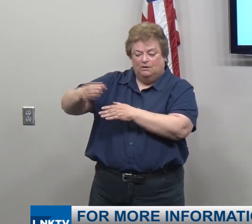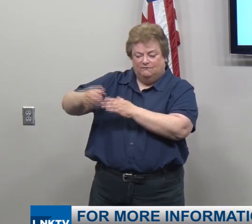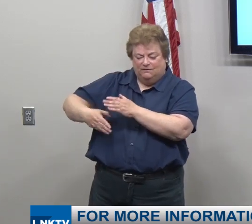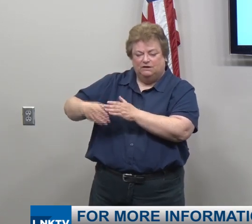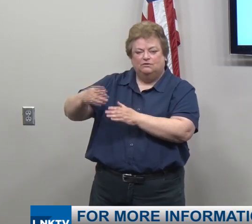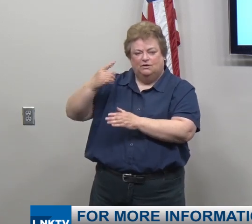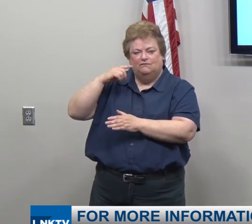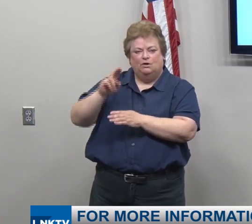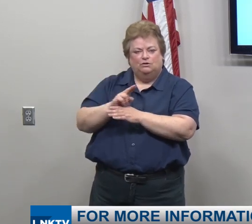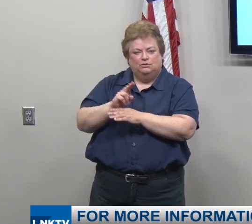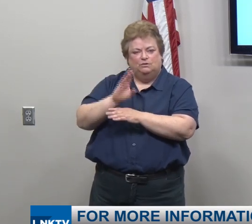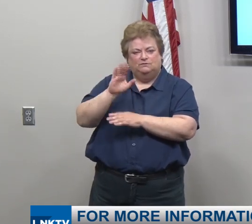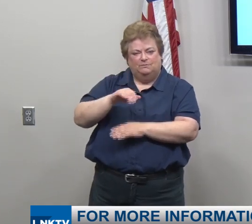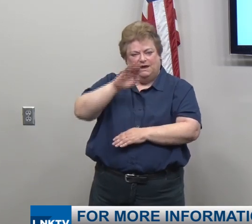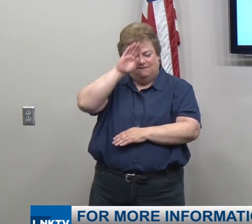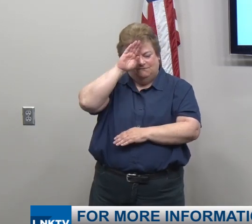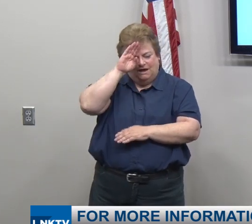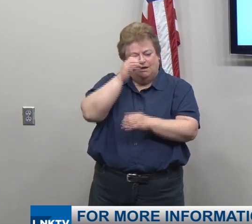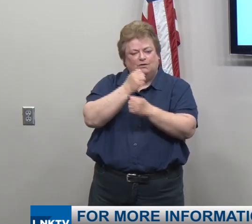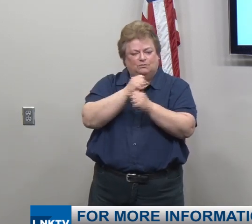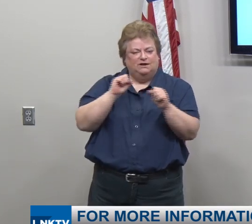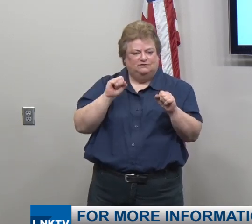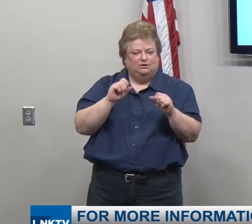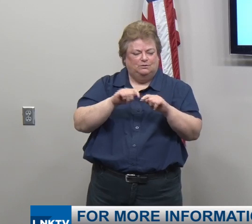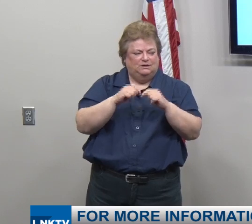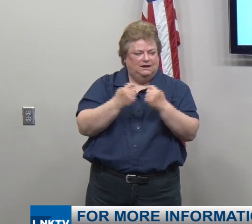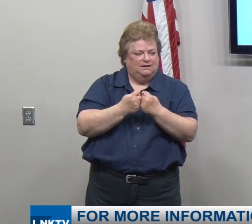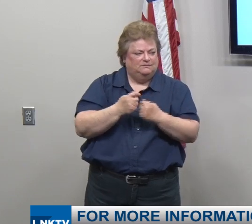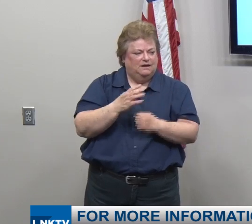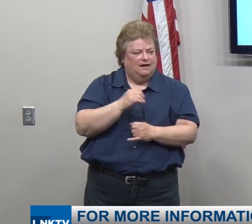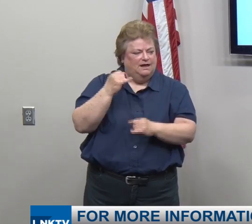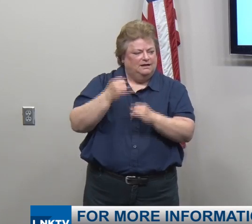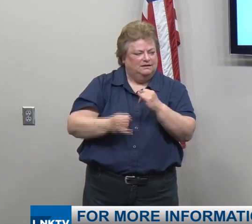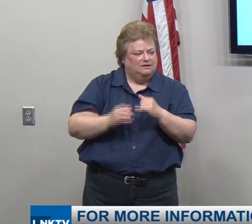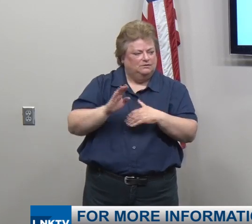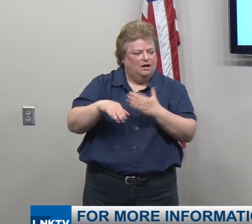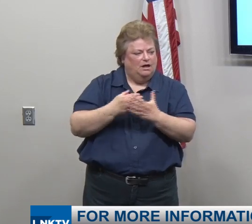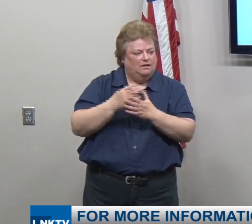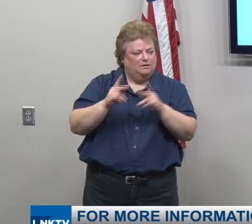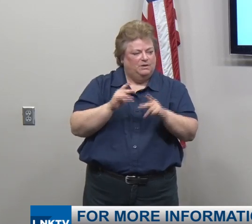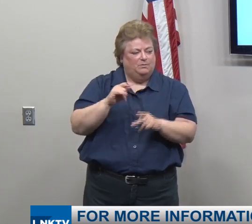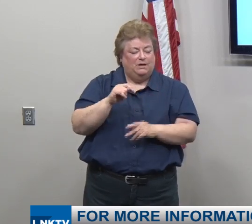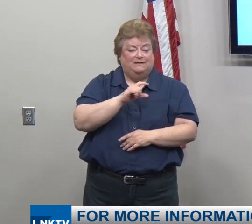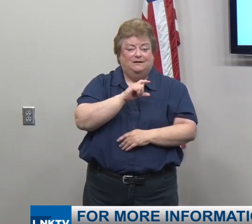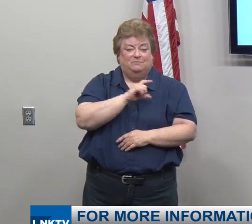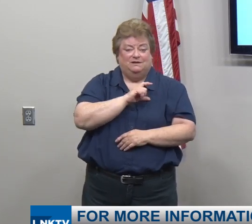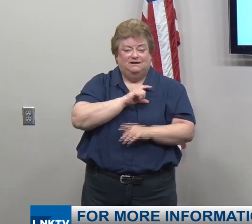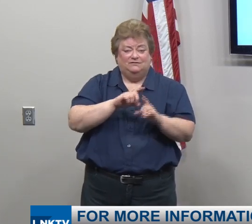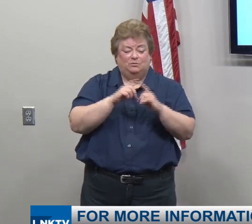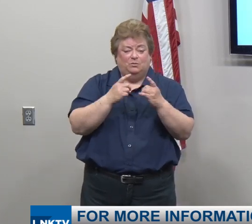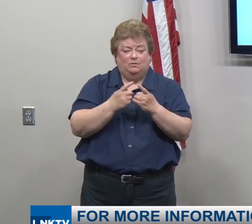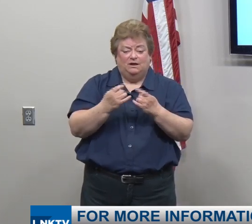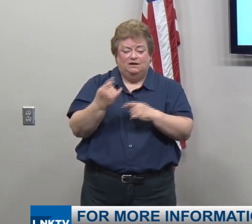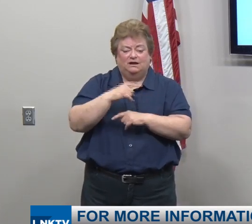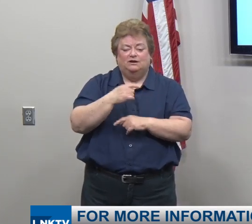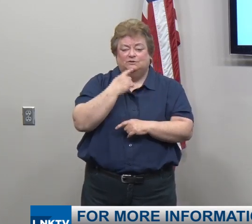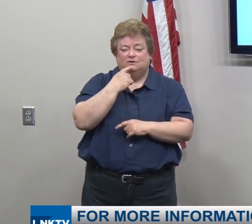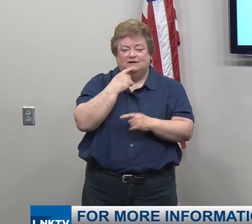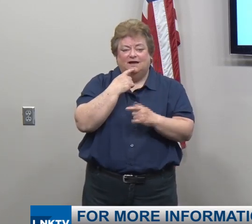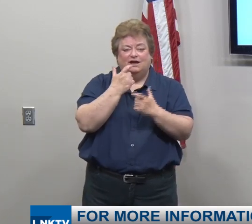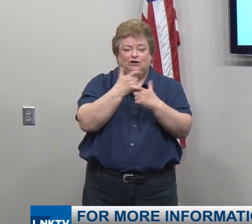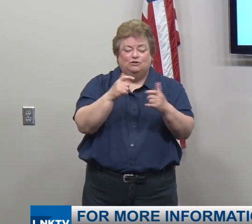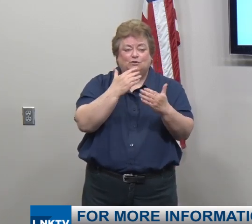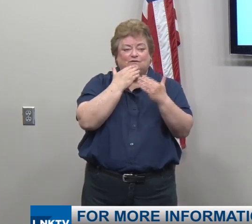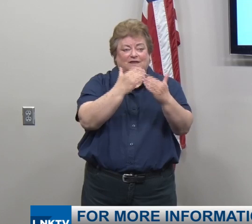use by our Lincoln Fire and Rescue team. And finally, all the folks at the Lincoln Police Department today asked me to say a big thank you